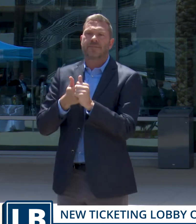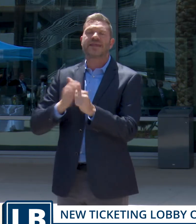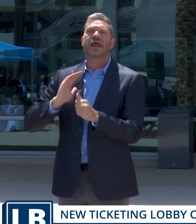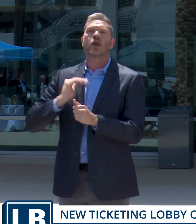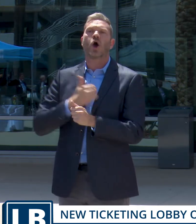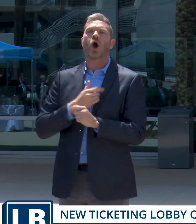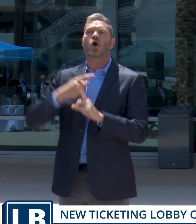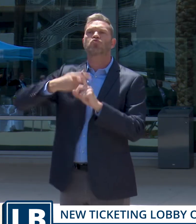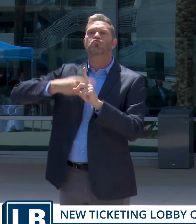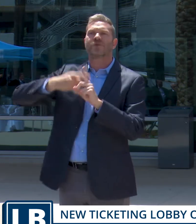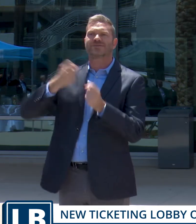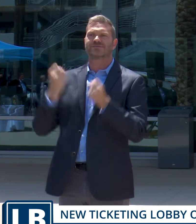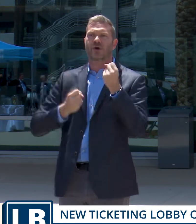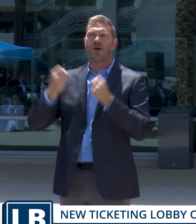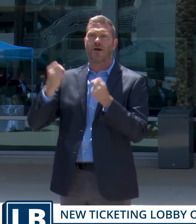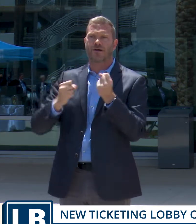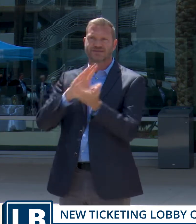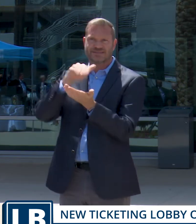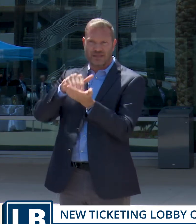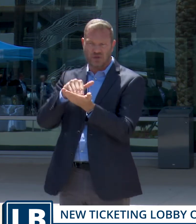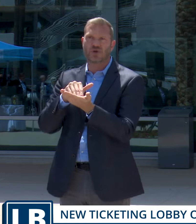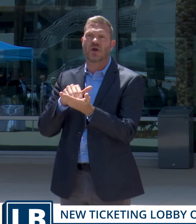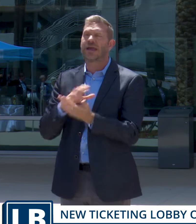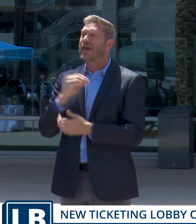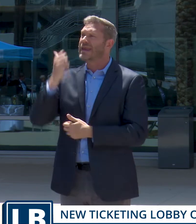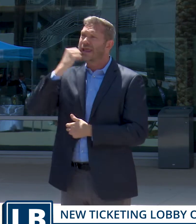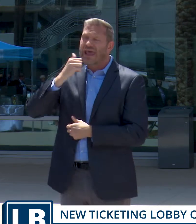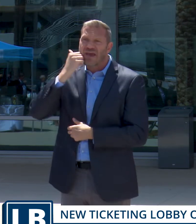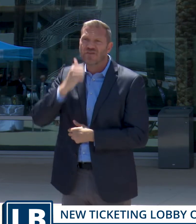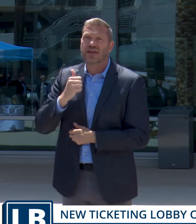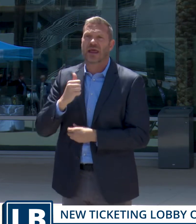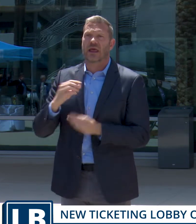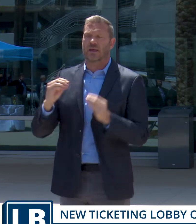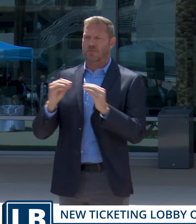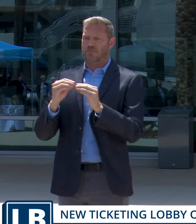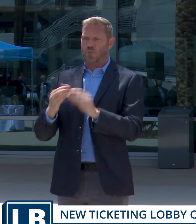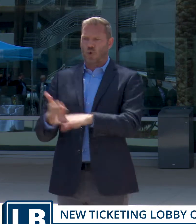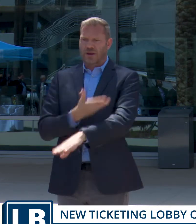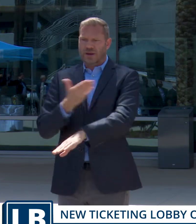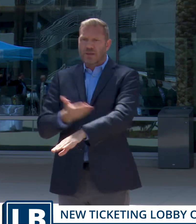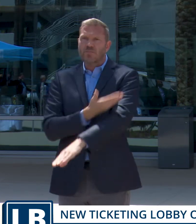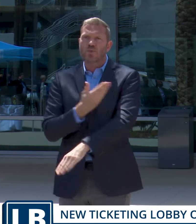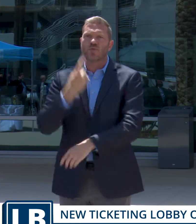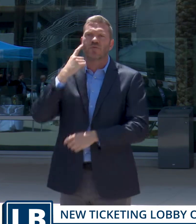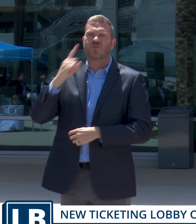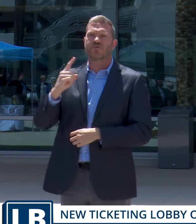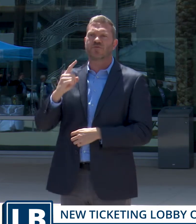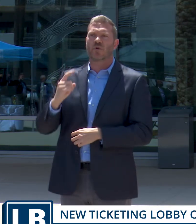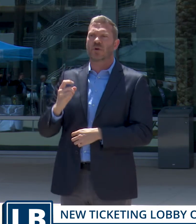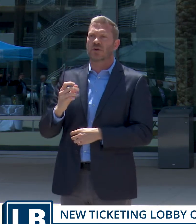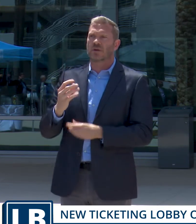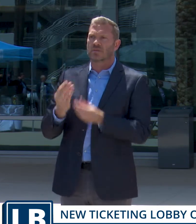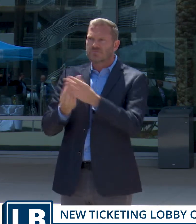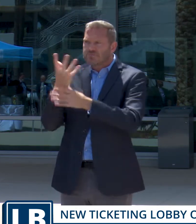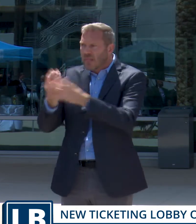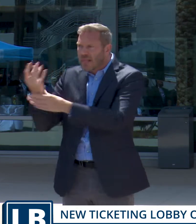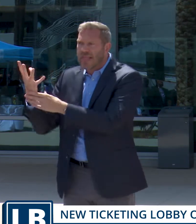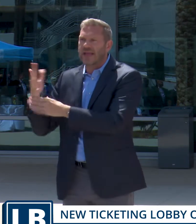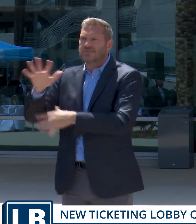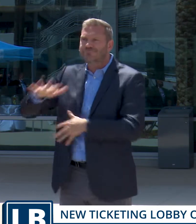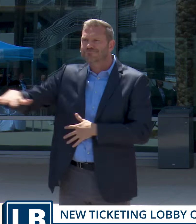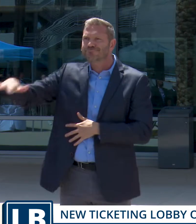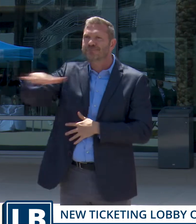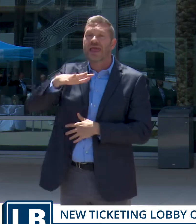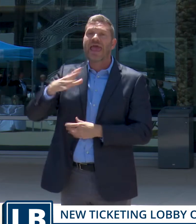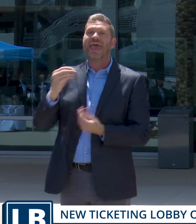airport. And every single day we continue to work on the landscaping and on its ease of use for passengers coming in and out of the